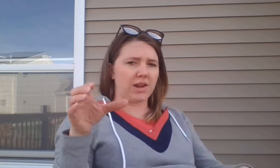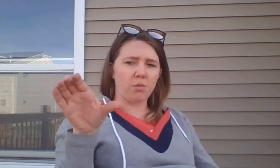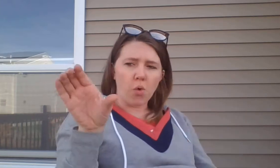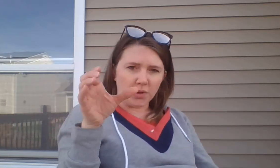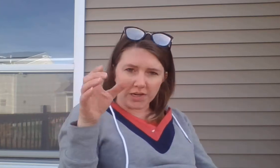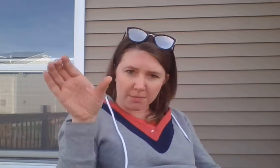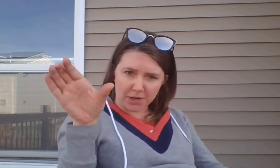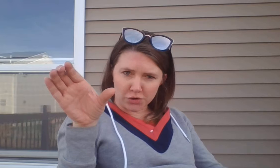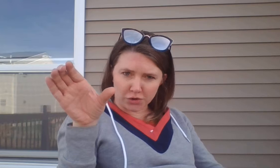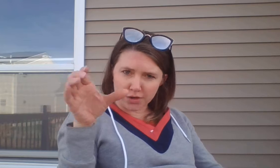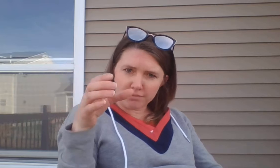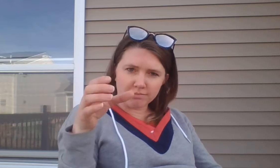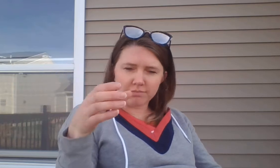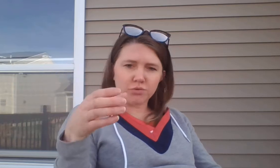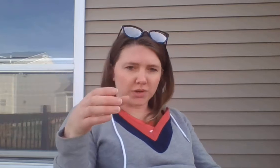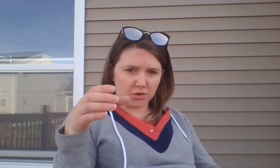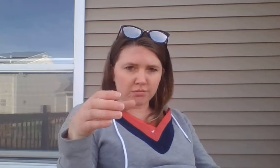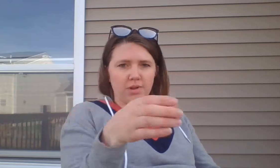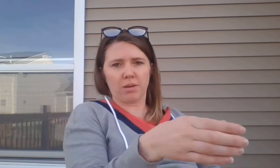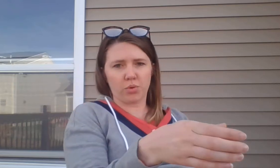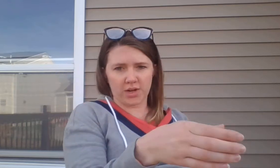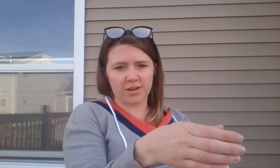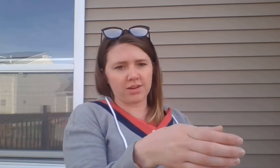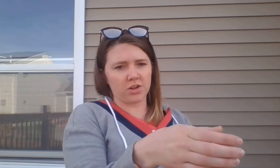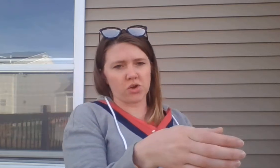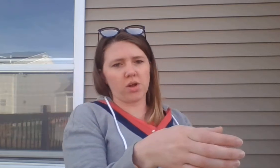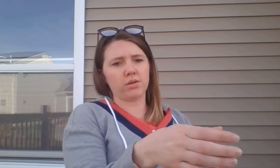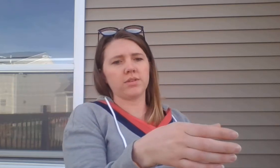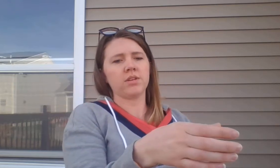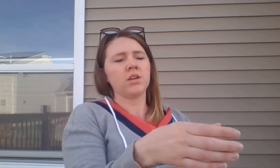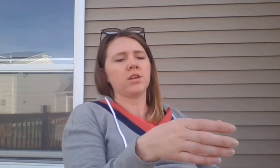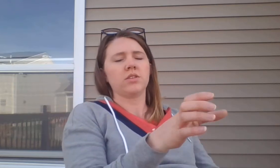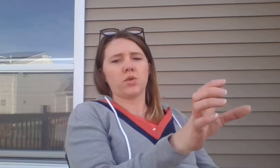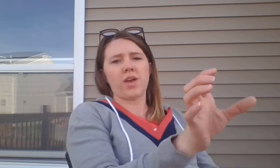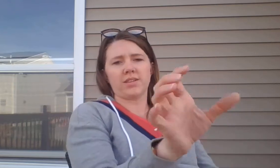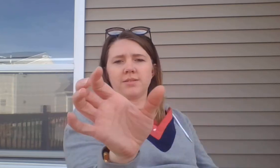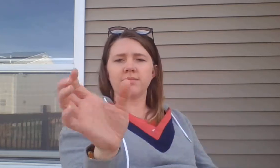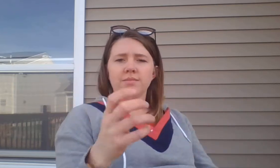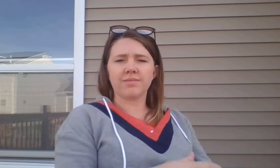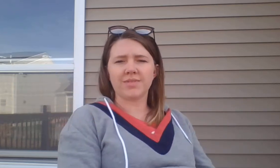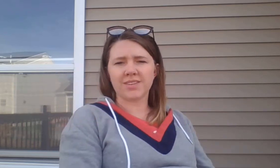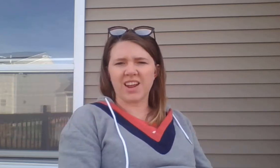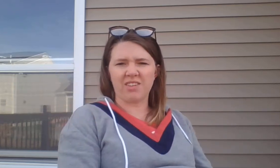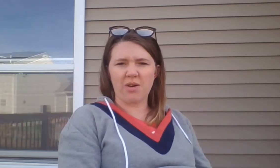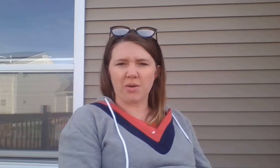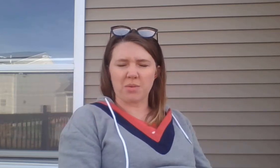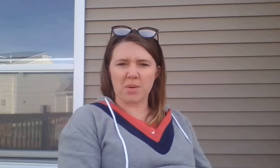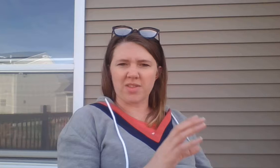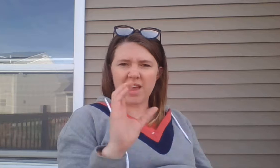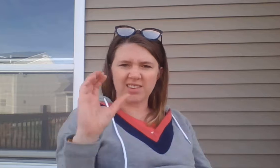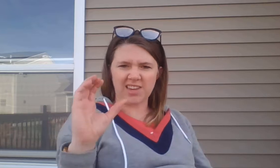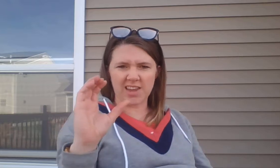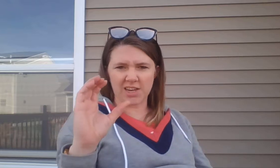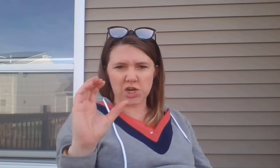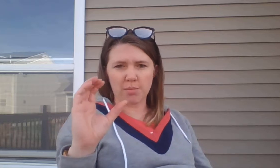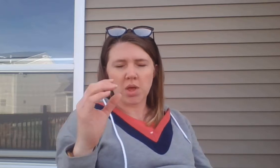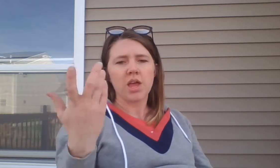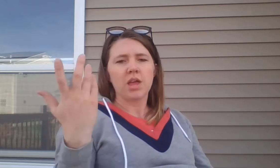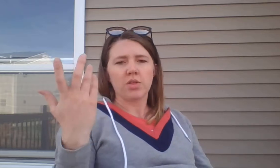that I'm holding a miniature dresser and I'm putting it in the dollhouse. So that's kind of how I remember that C hand shape. The